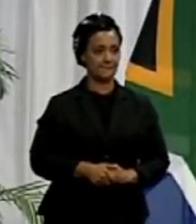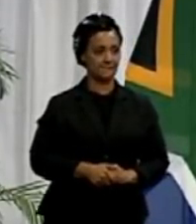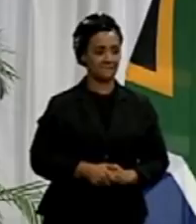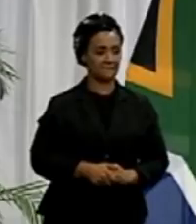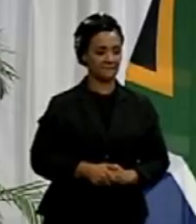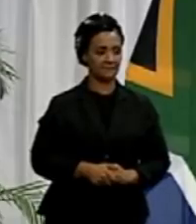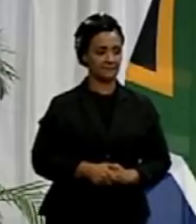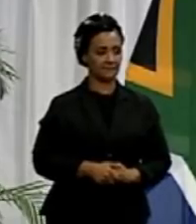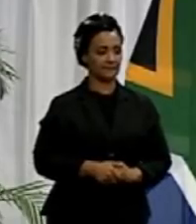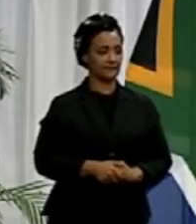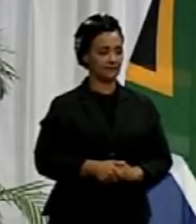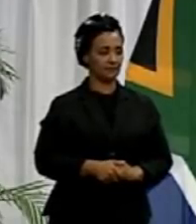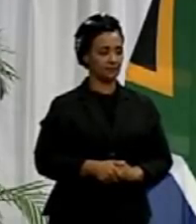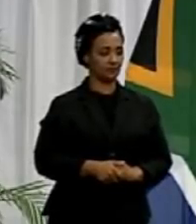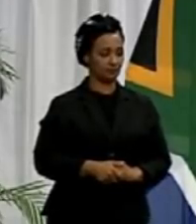The grim